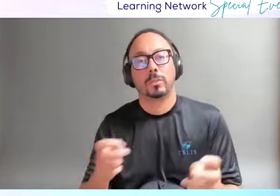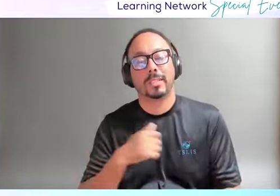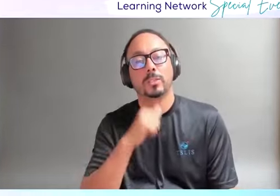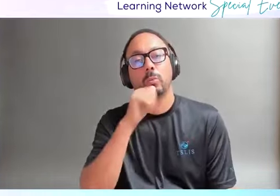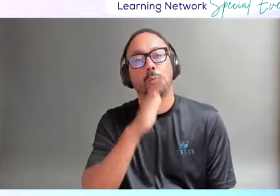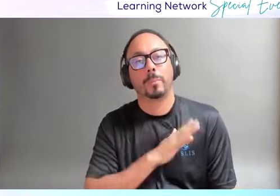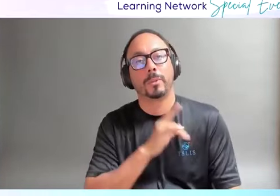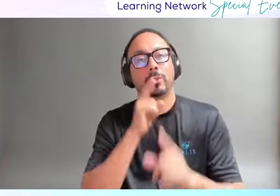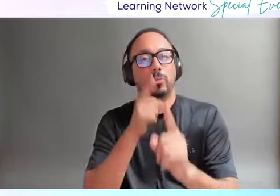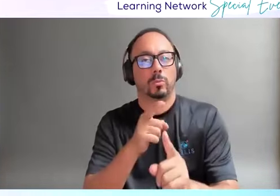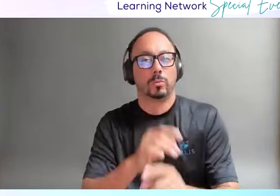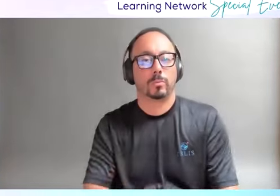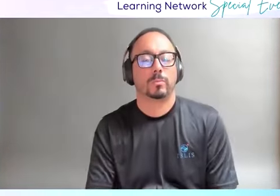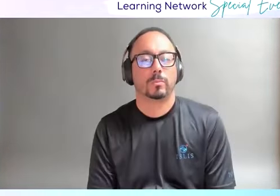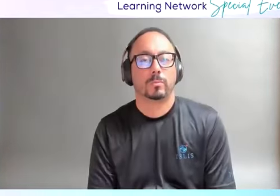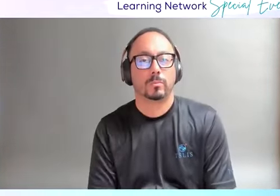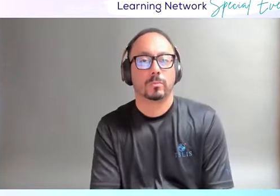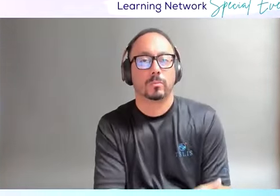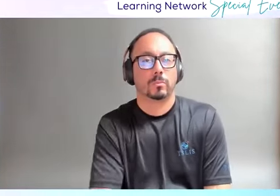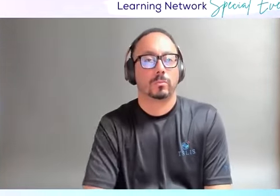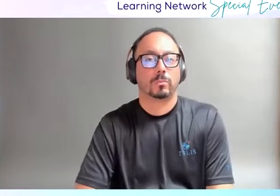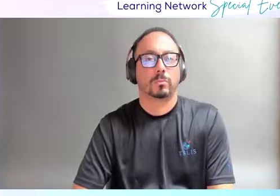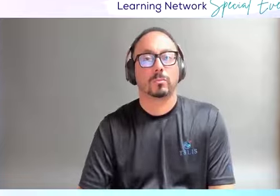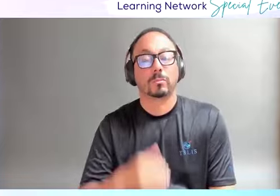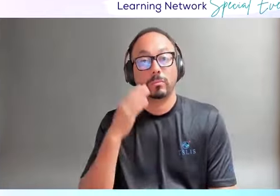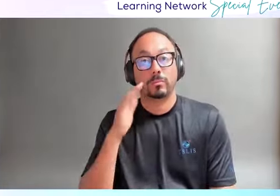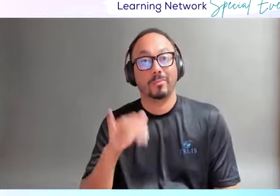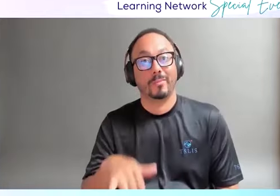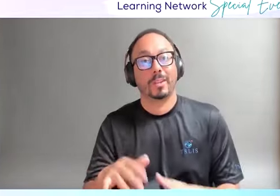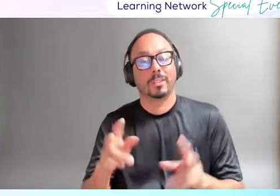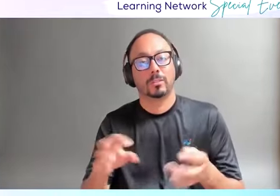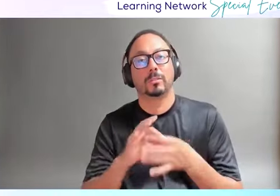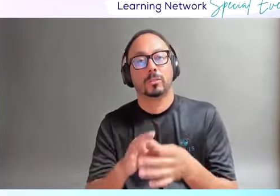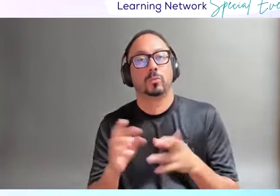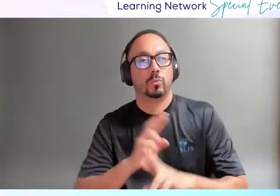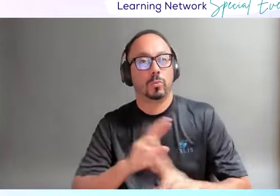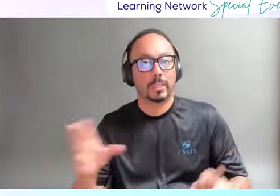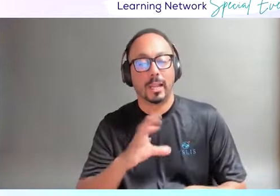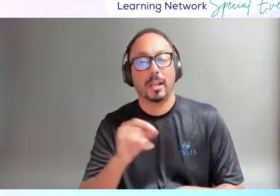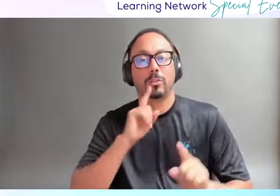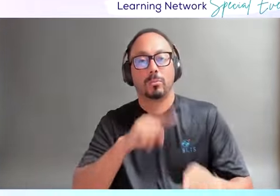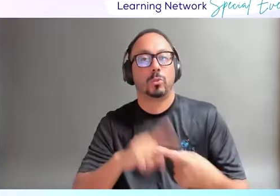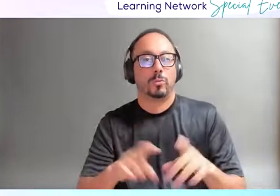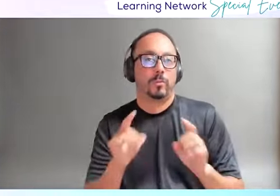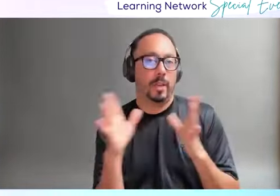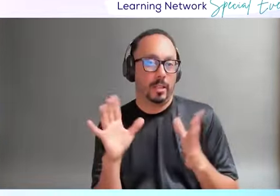it's also a key issue around readiness in terms of responding to violence as well. This particular